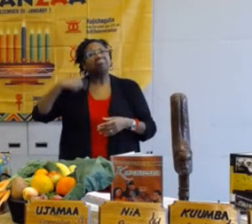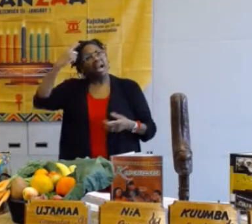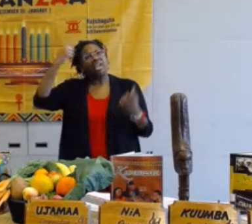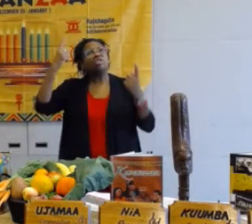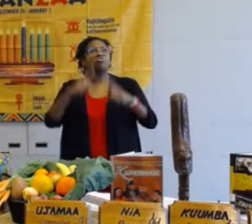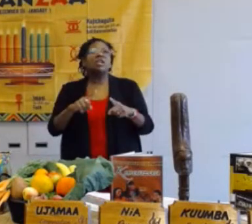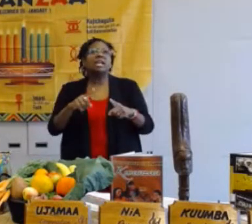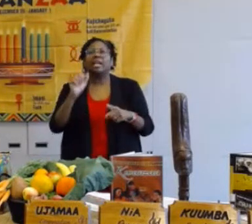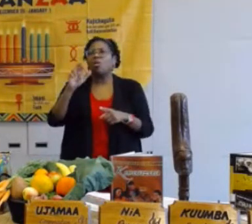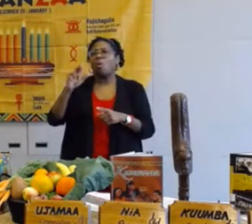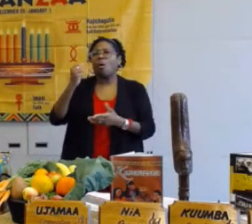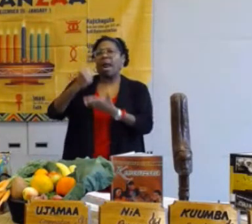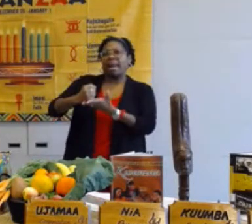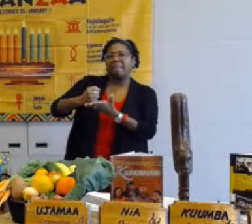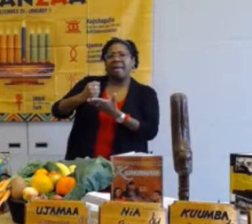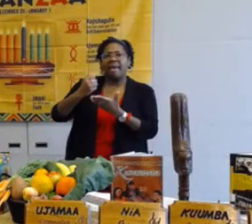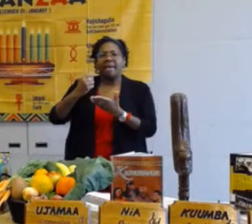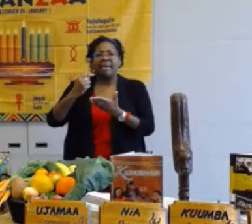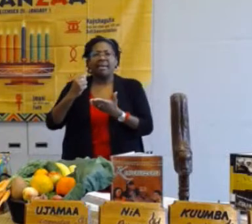as if you were in